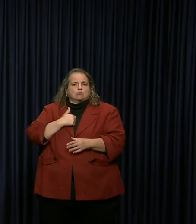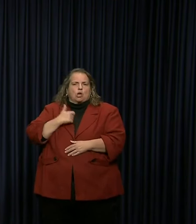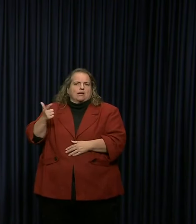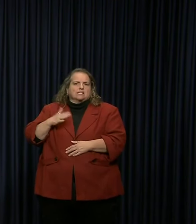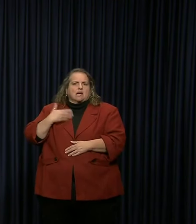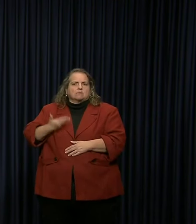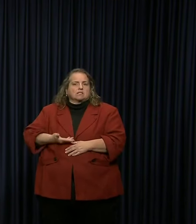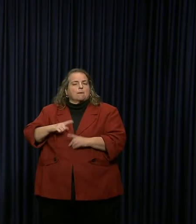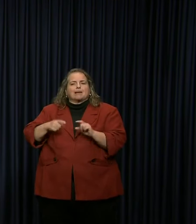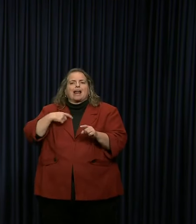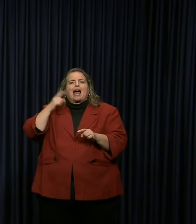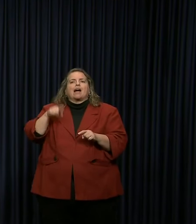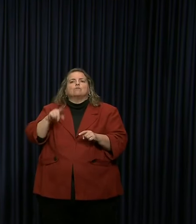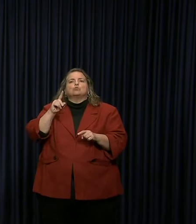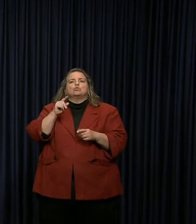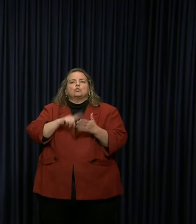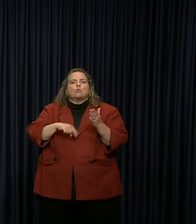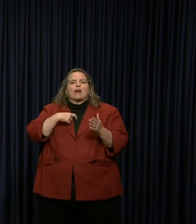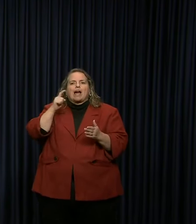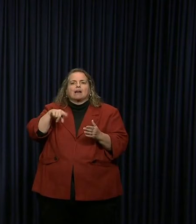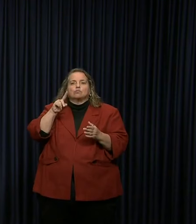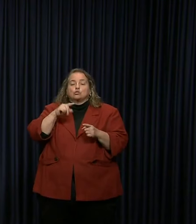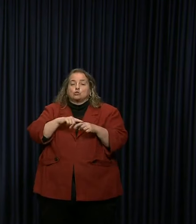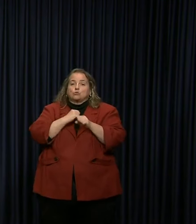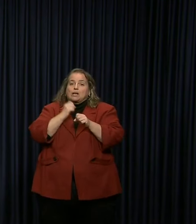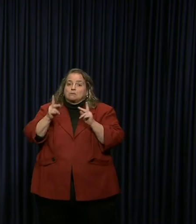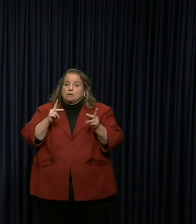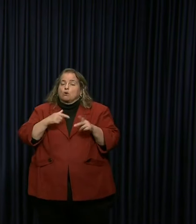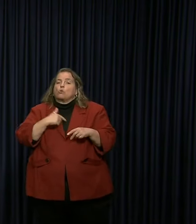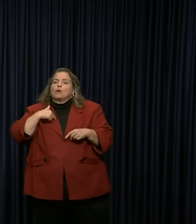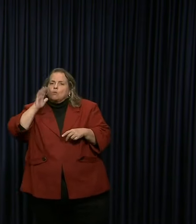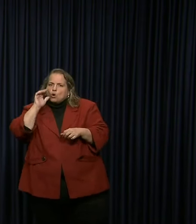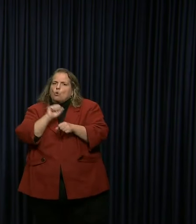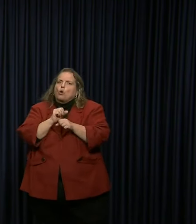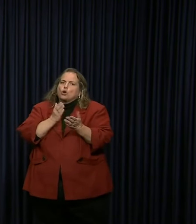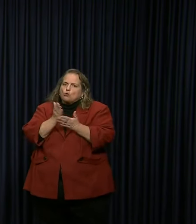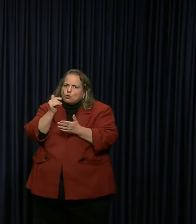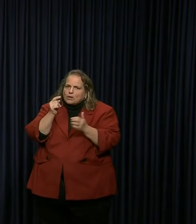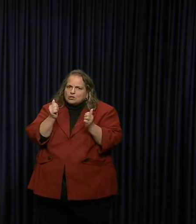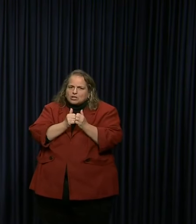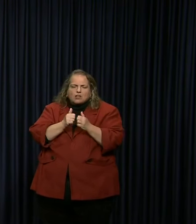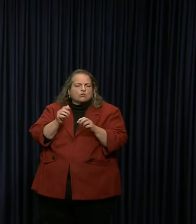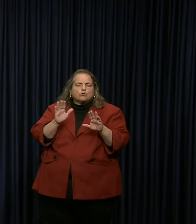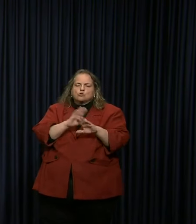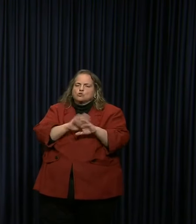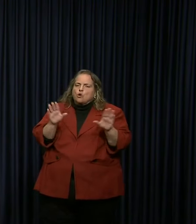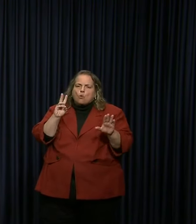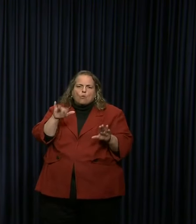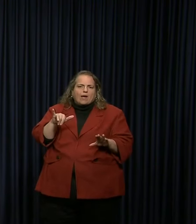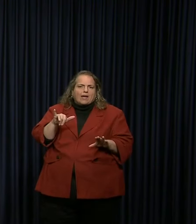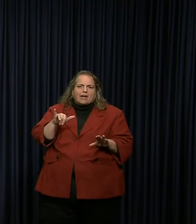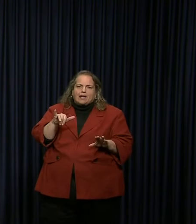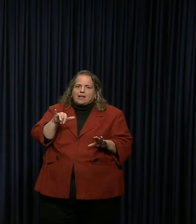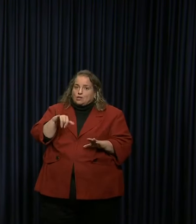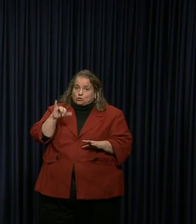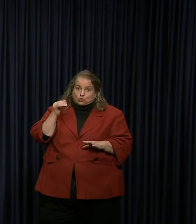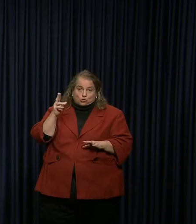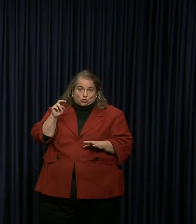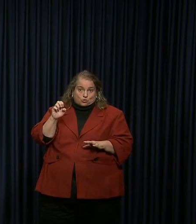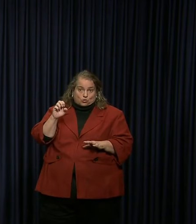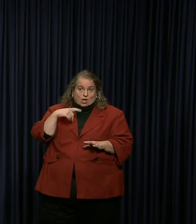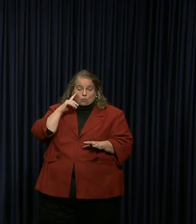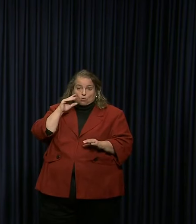what I've got to do to protect people. I expect that we'll be able to work through it together, but there is no way, especially in June, that I'm going to